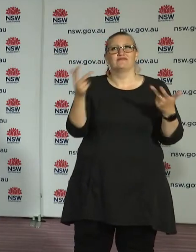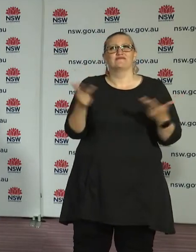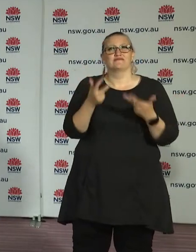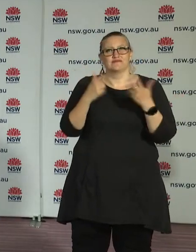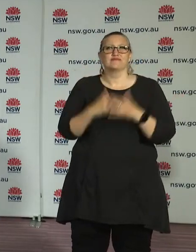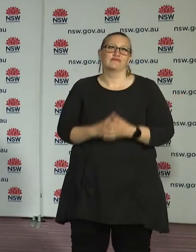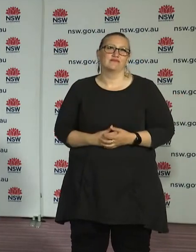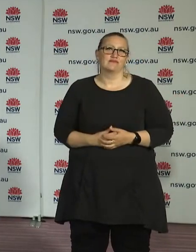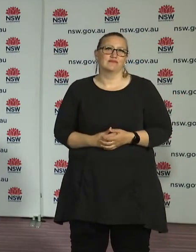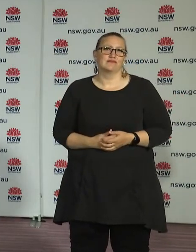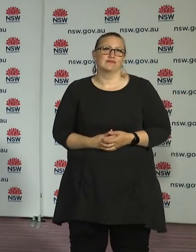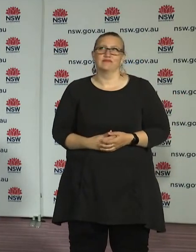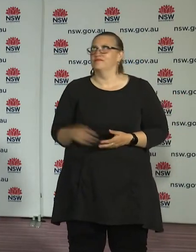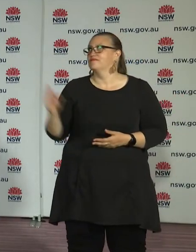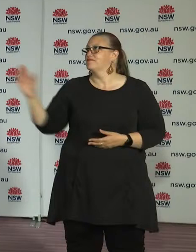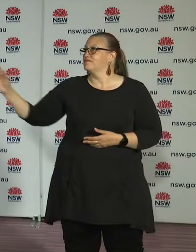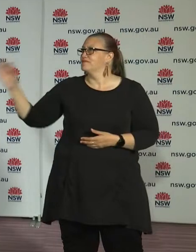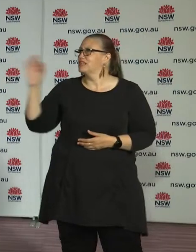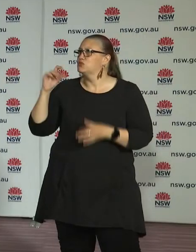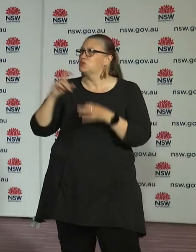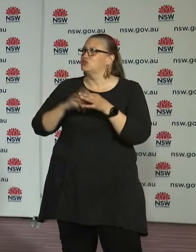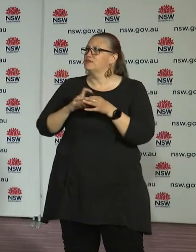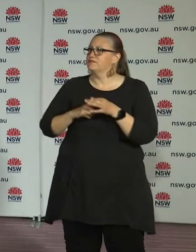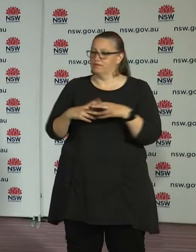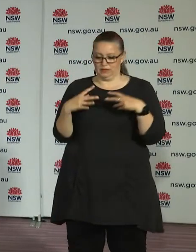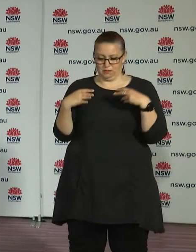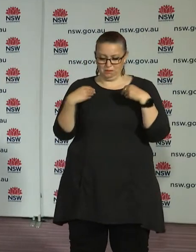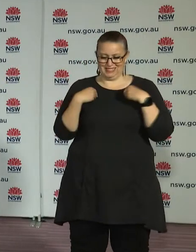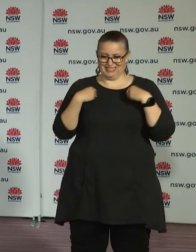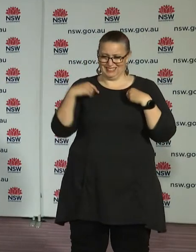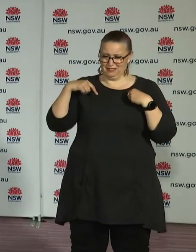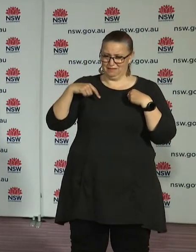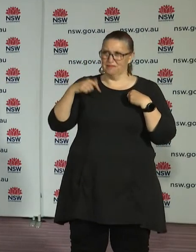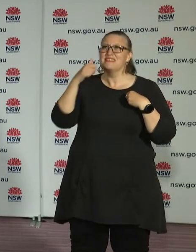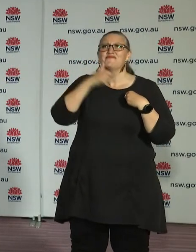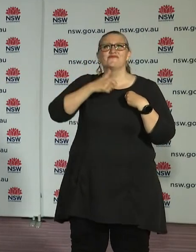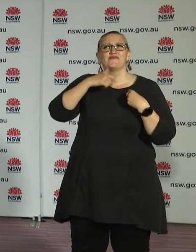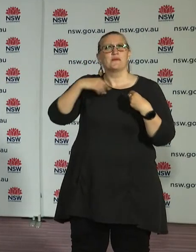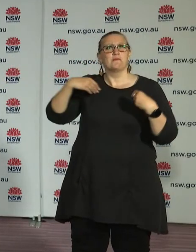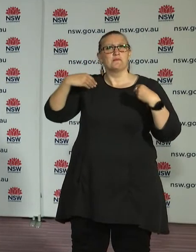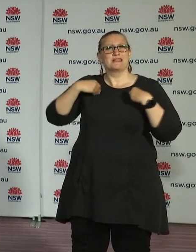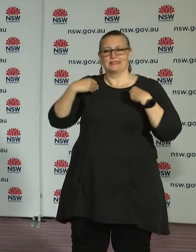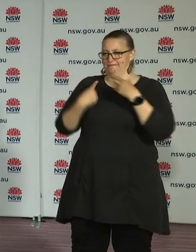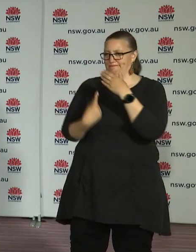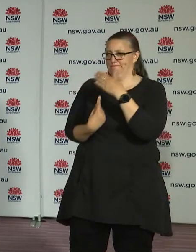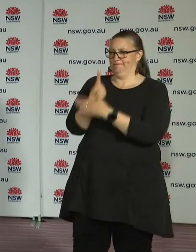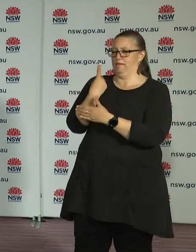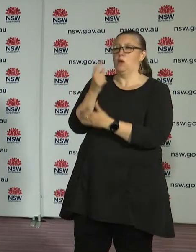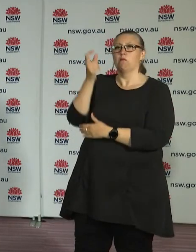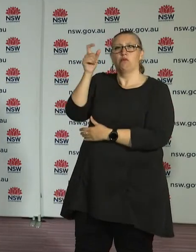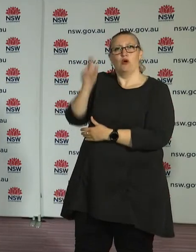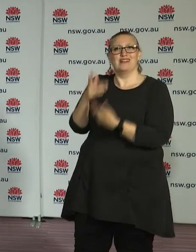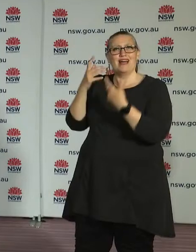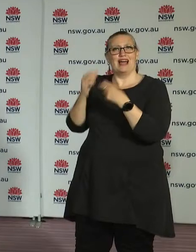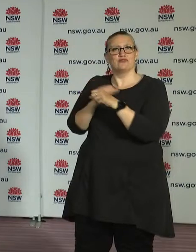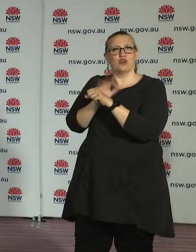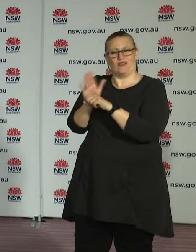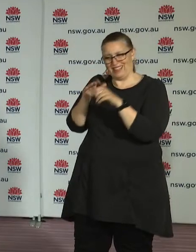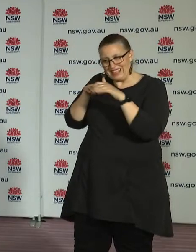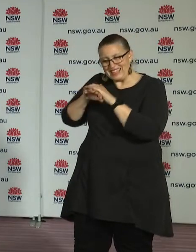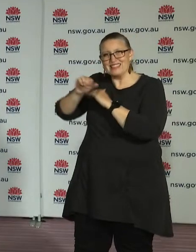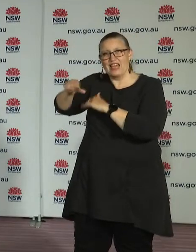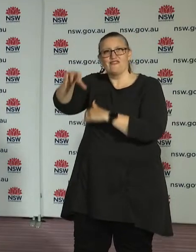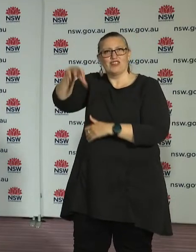The risk to businesses. Will a business have to shut down if a case tests positive inside the venue